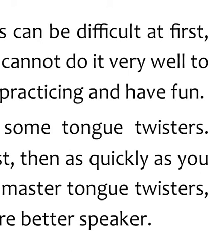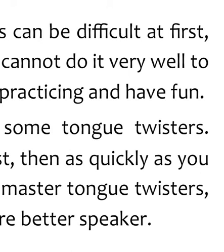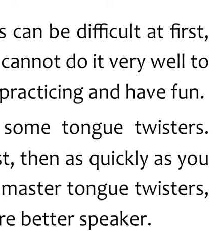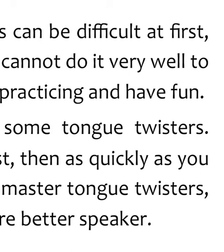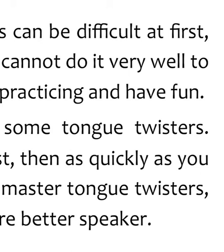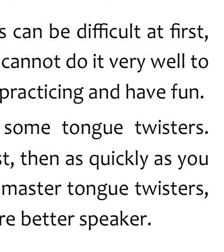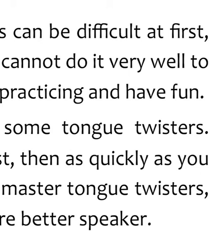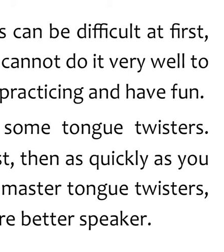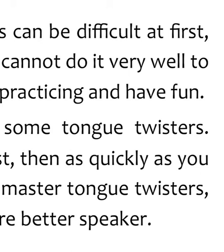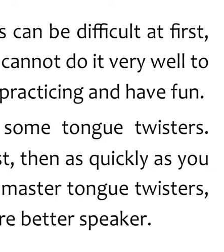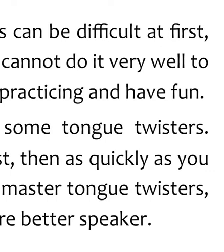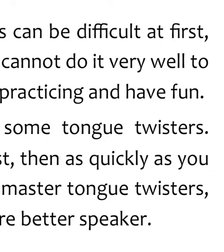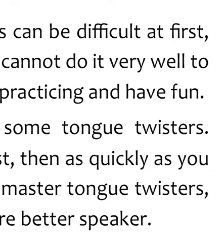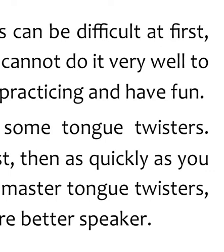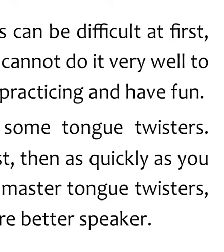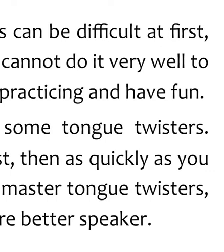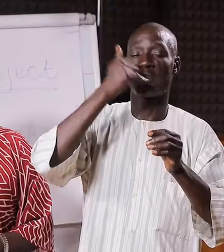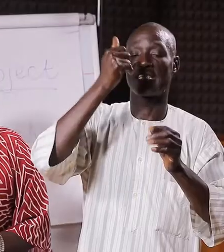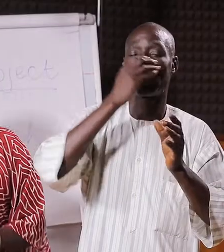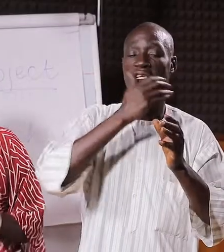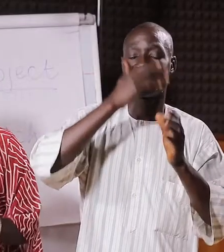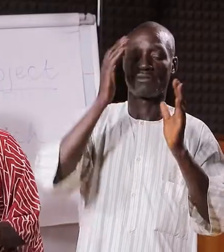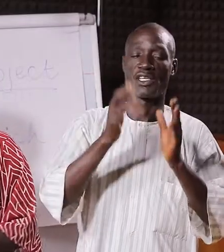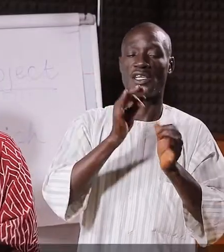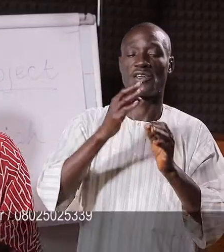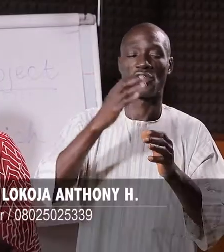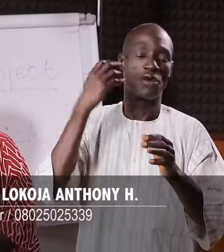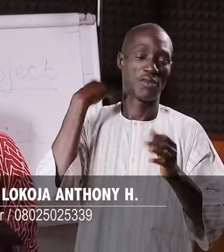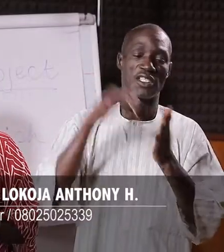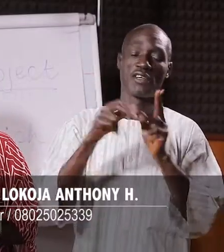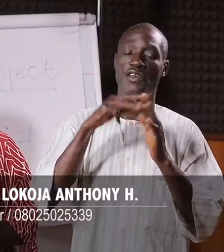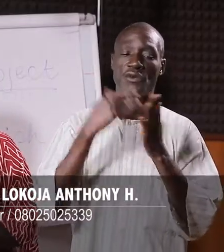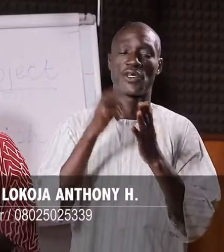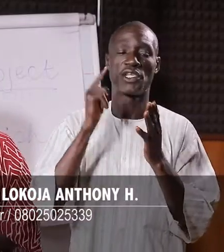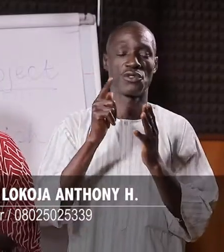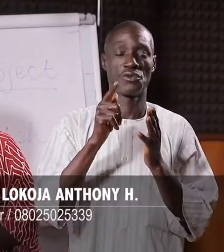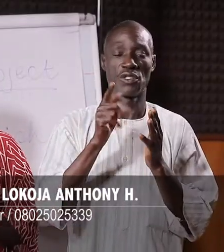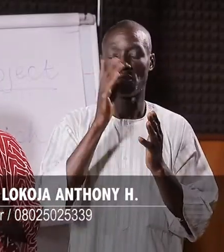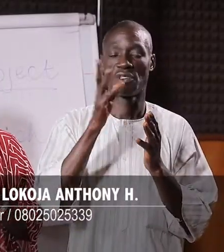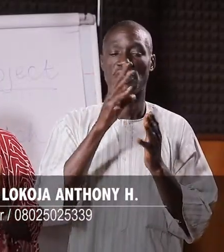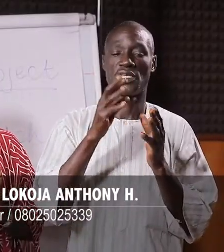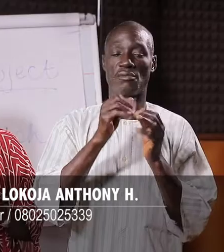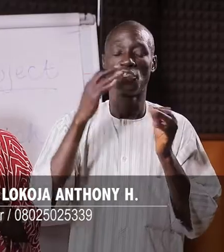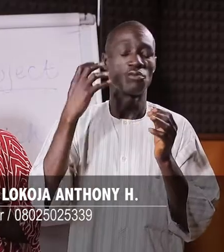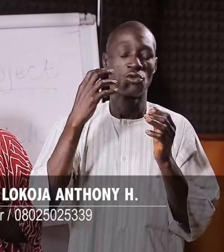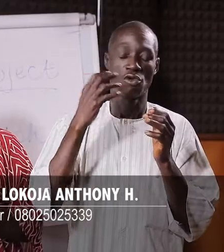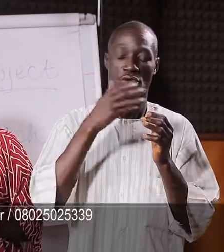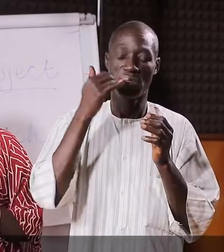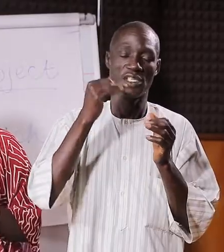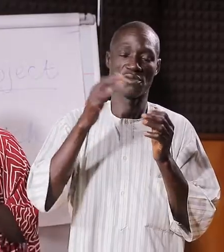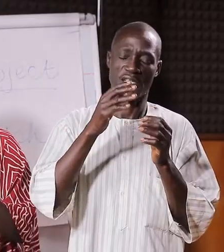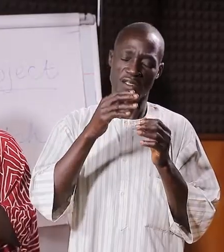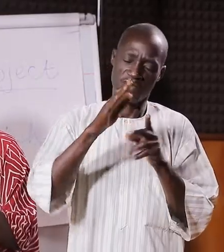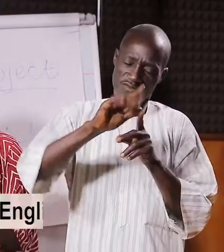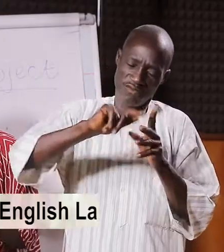much more better speaker. If you master tongue twisters, you'll be a much more better speaker. So at the beginning, you take it